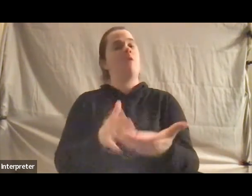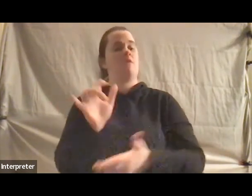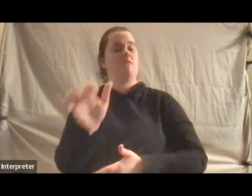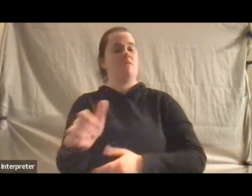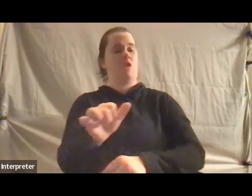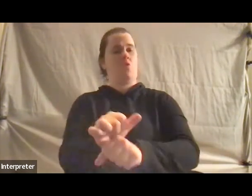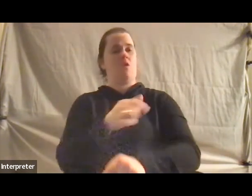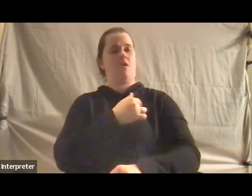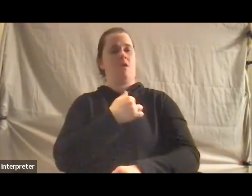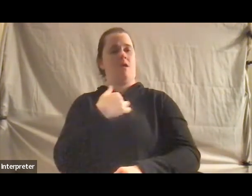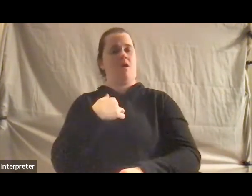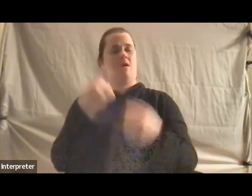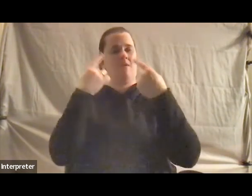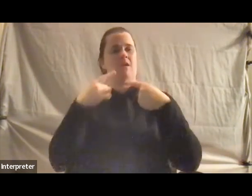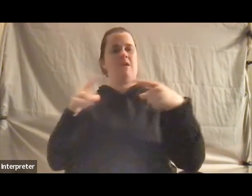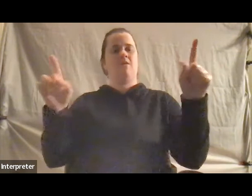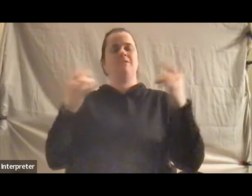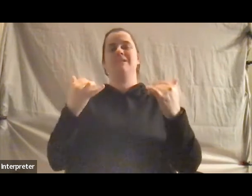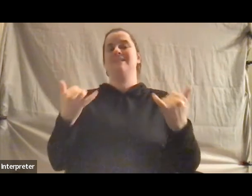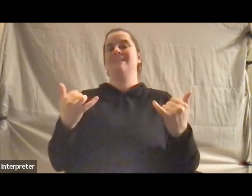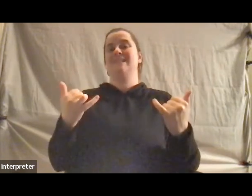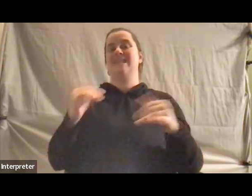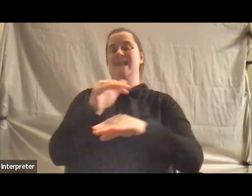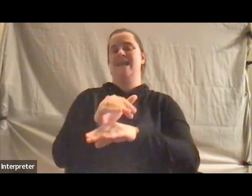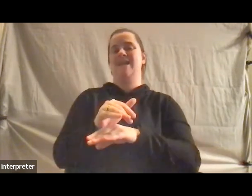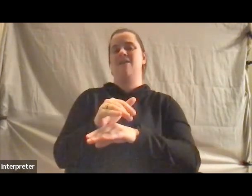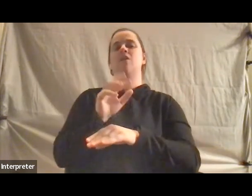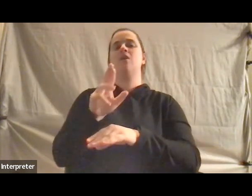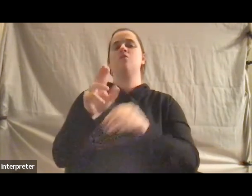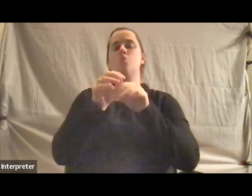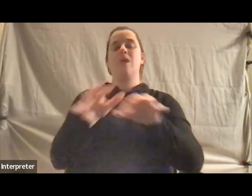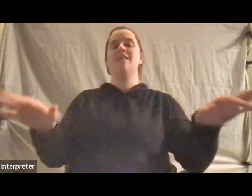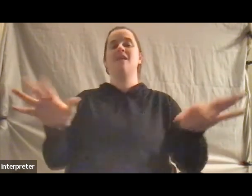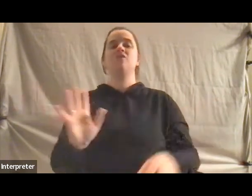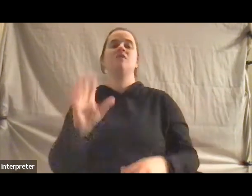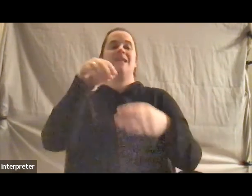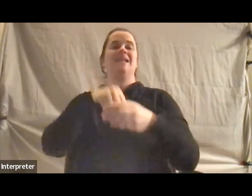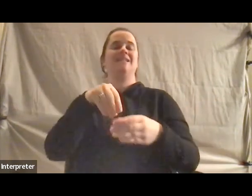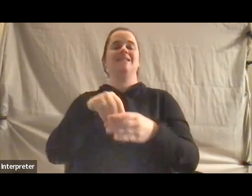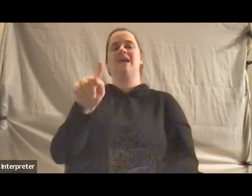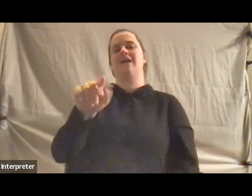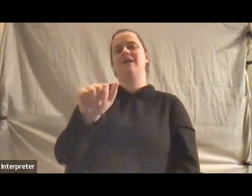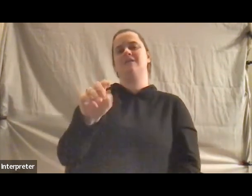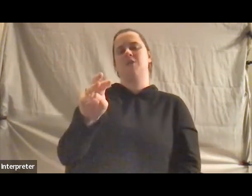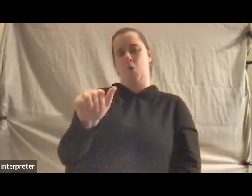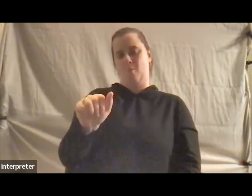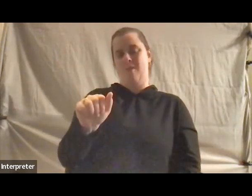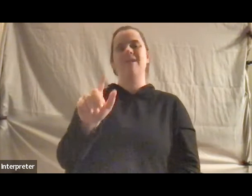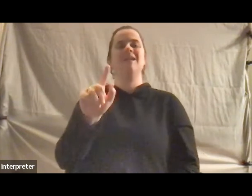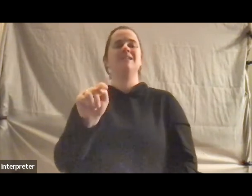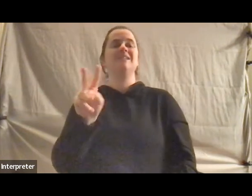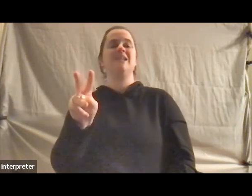am announcing tonight the relaunch of Inside Tacoma, a TV Tacoma program that connects